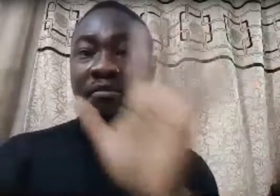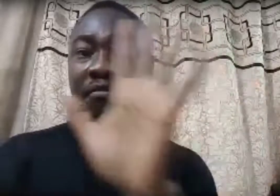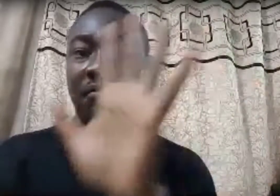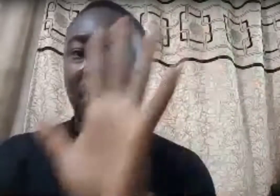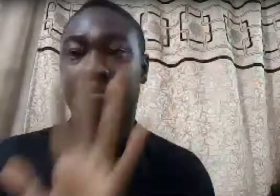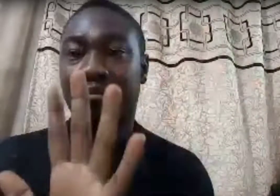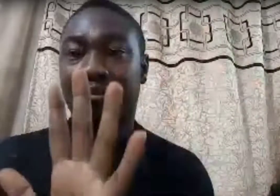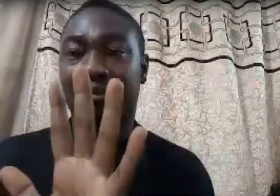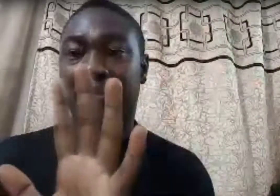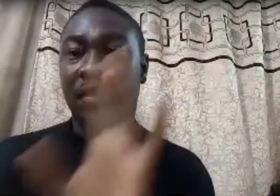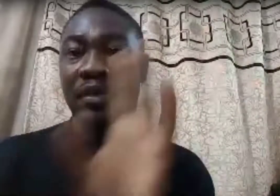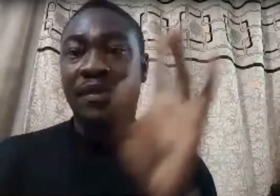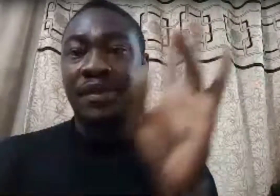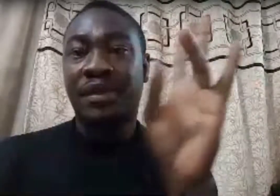77.